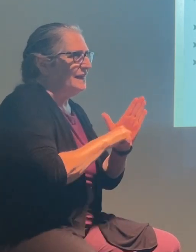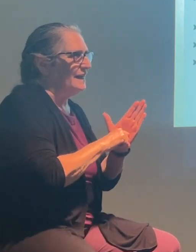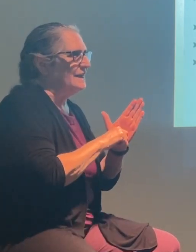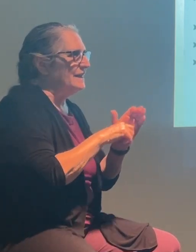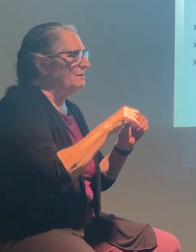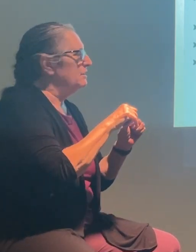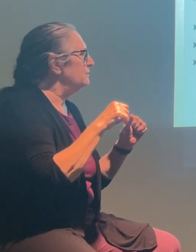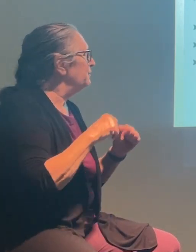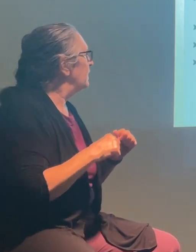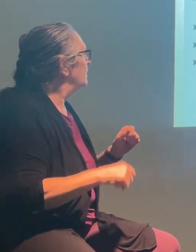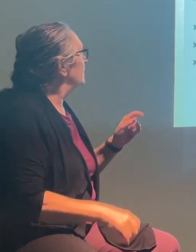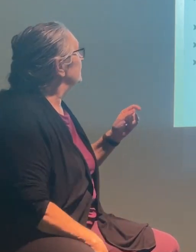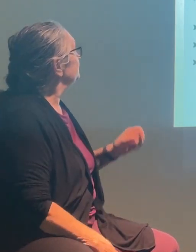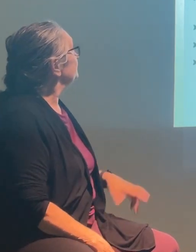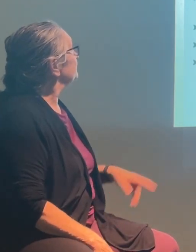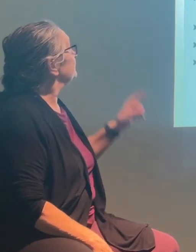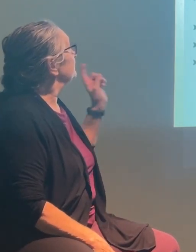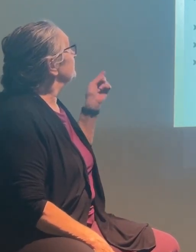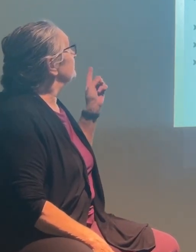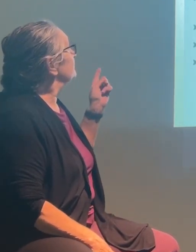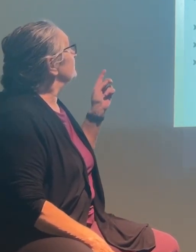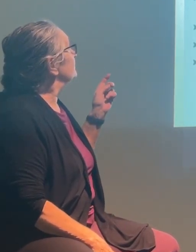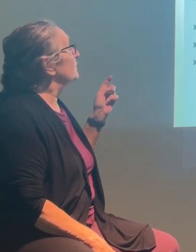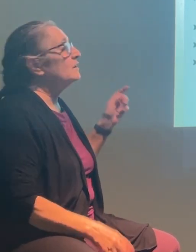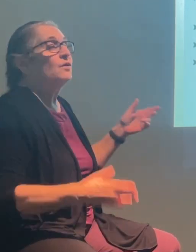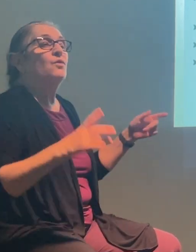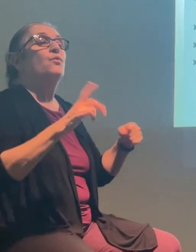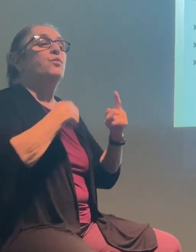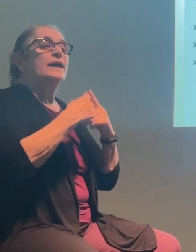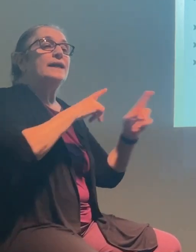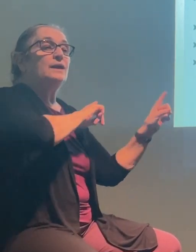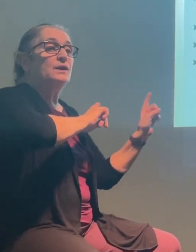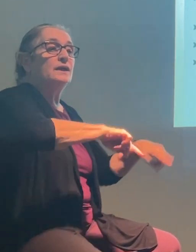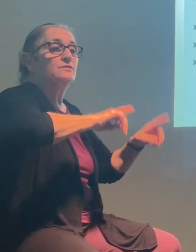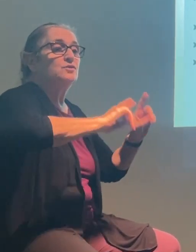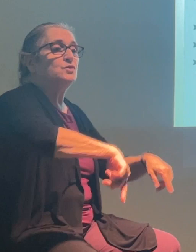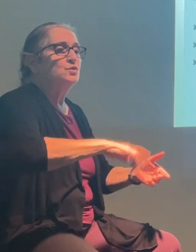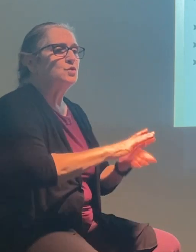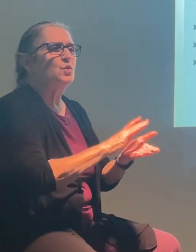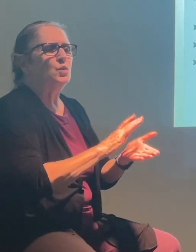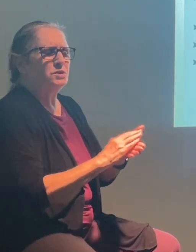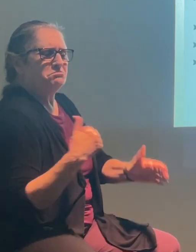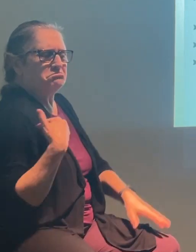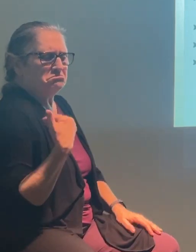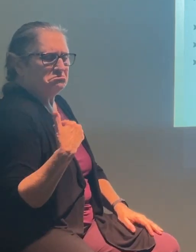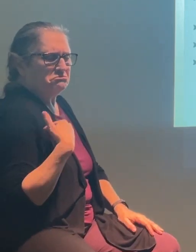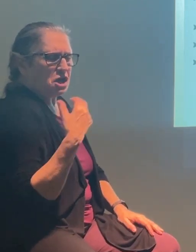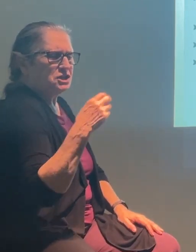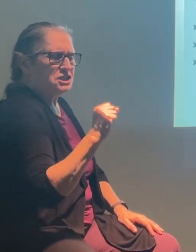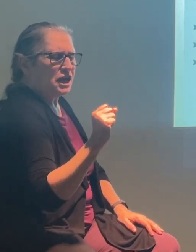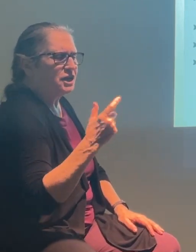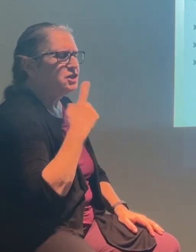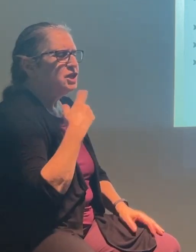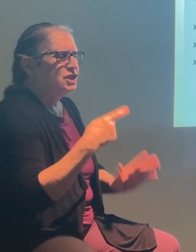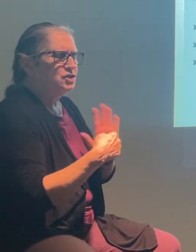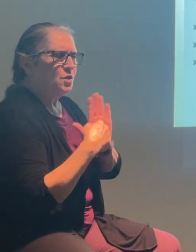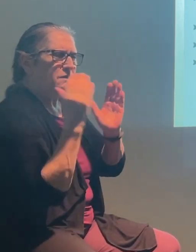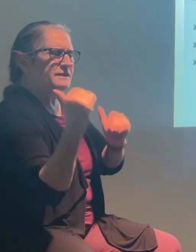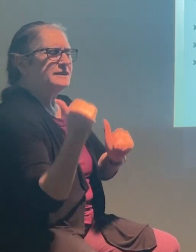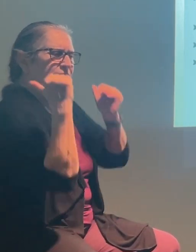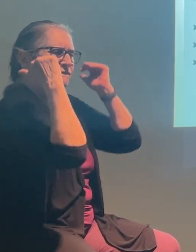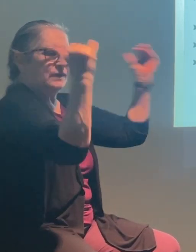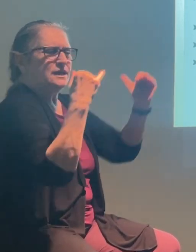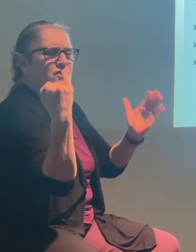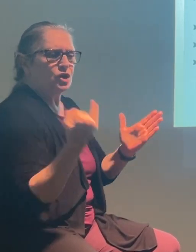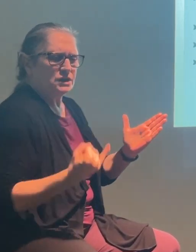I went, oh no, I can read that, that's fine. So while attending school, the young Steichen showed advanced artistic capability